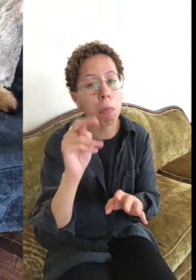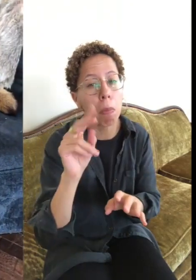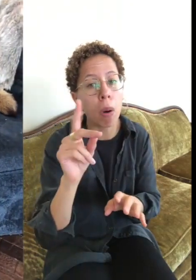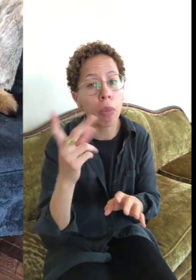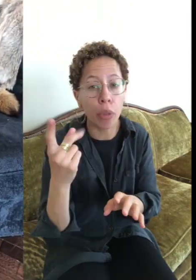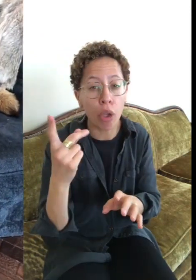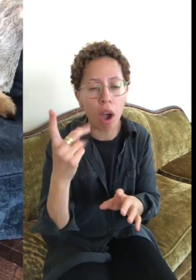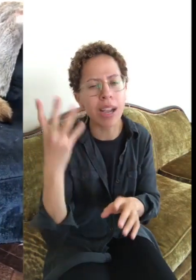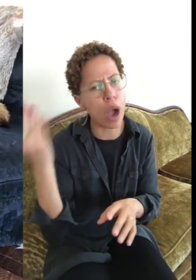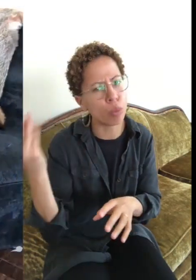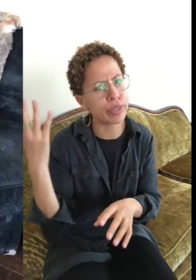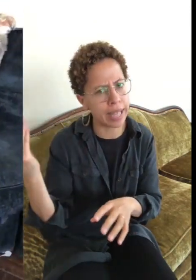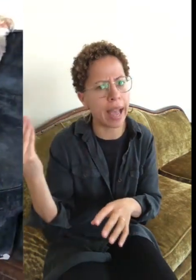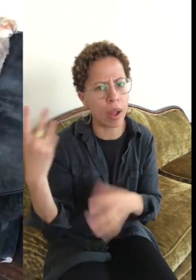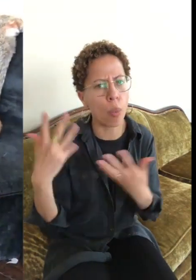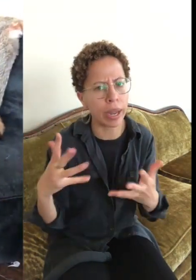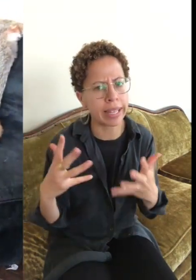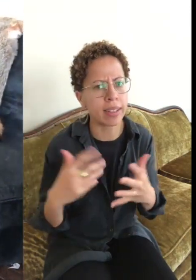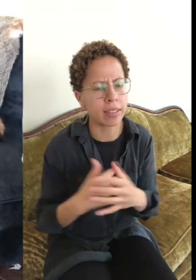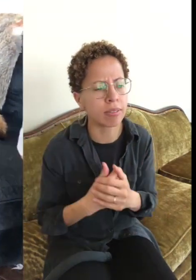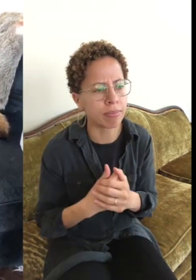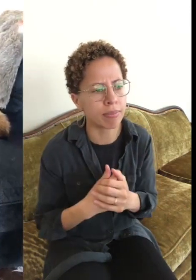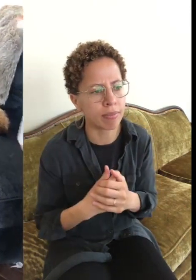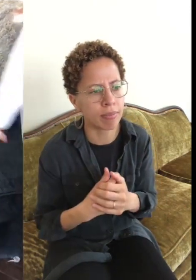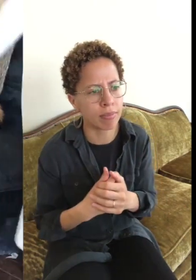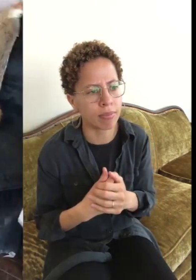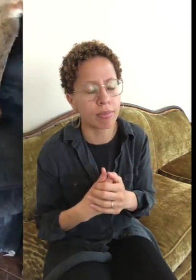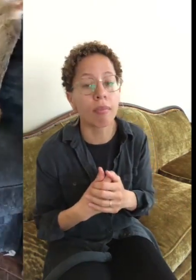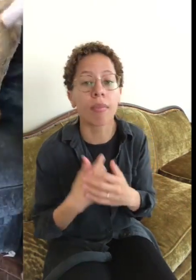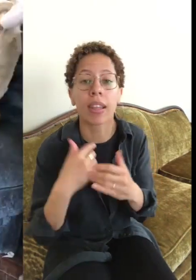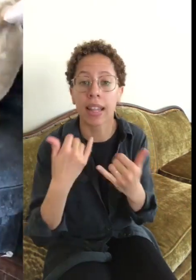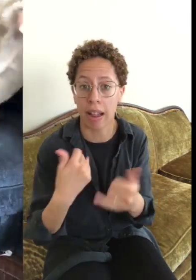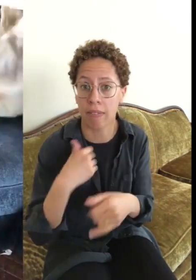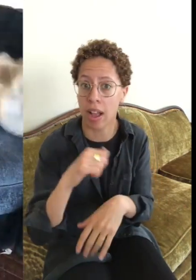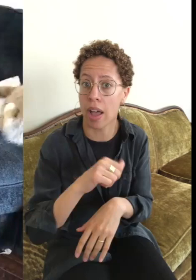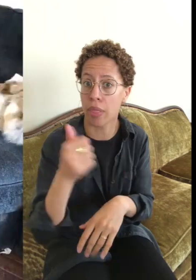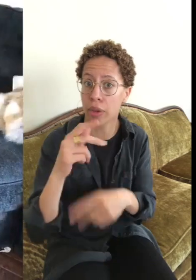Okay, well, we have another type of canine there. What type is this?